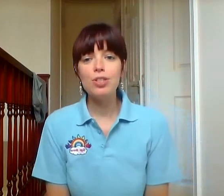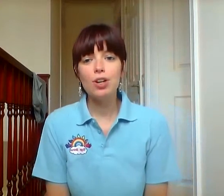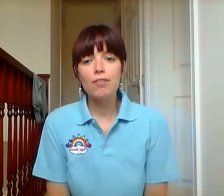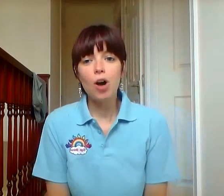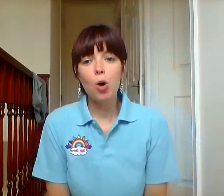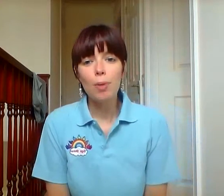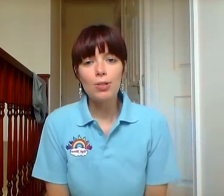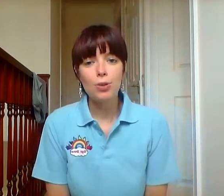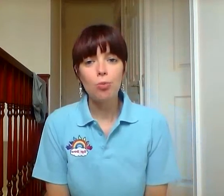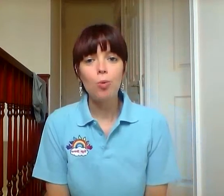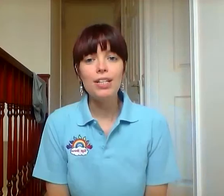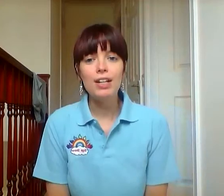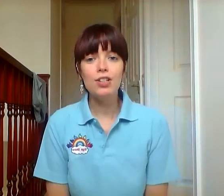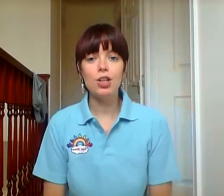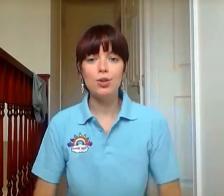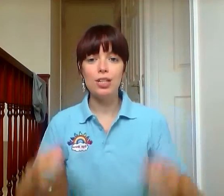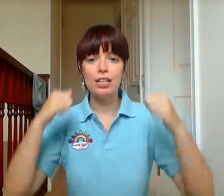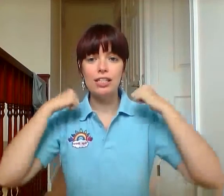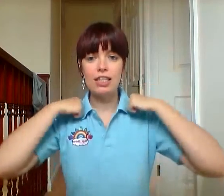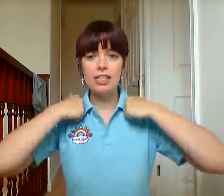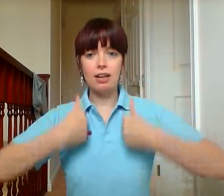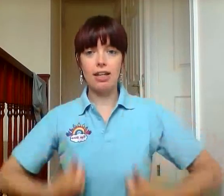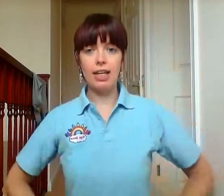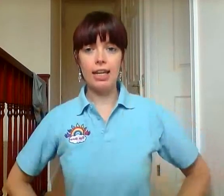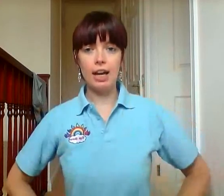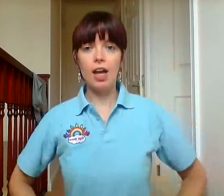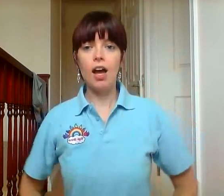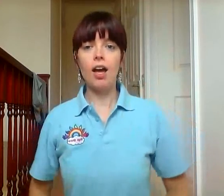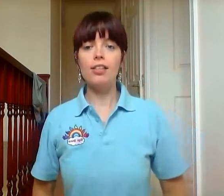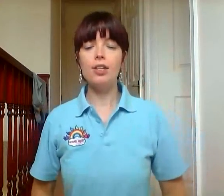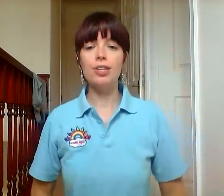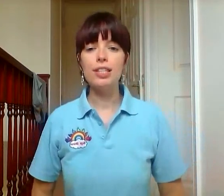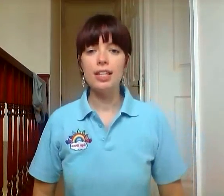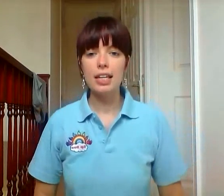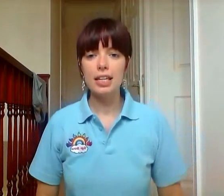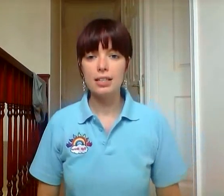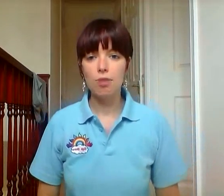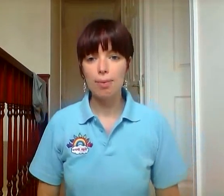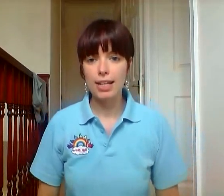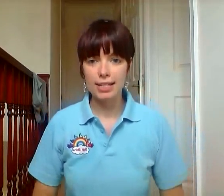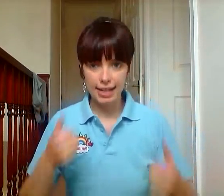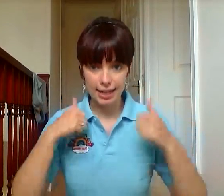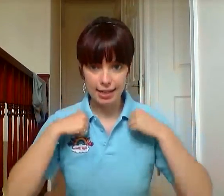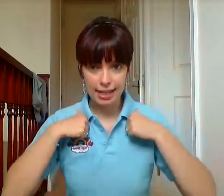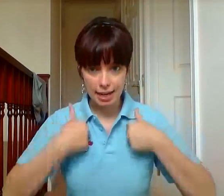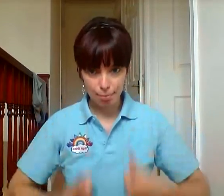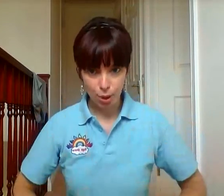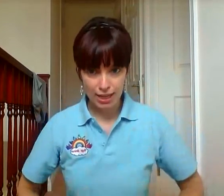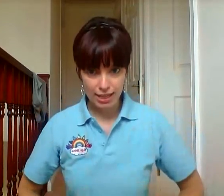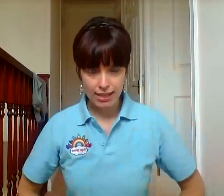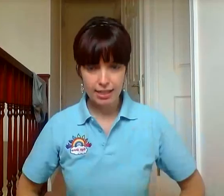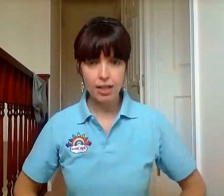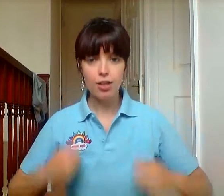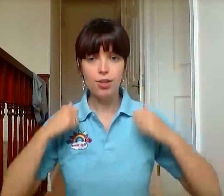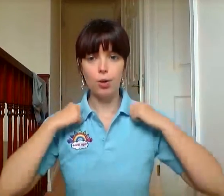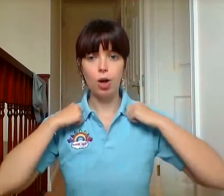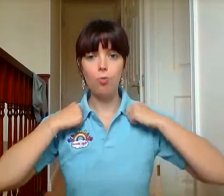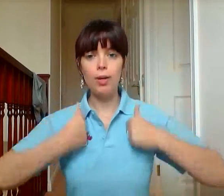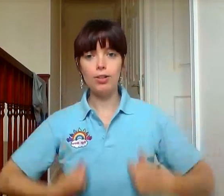sign for Old Macdonald, what we tend to use is this sign here. So this is representing the braces. So Old